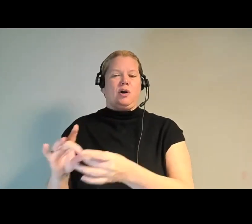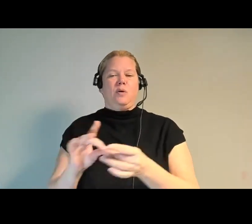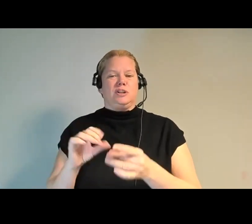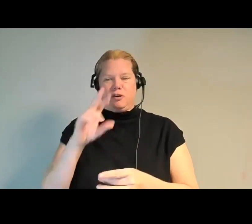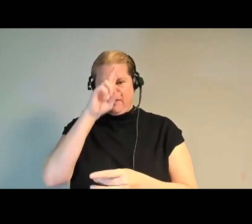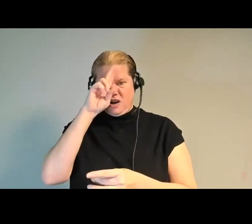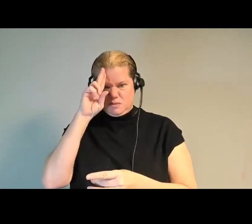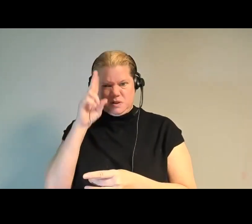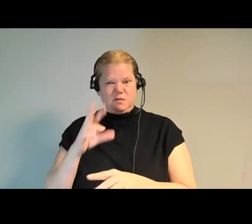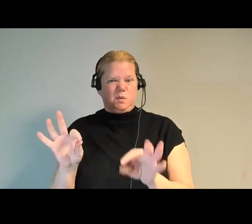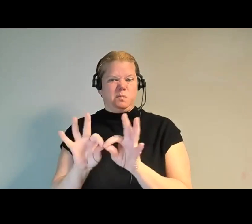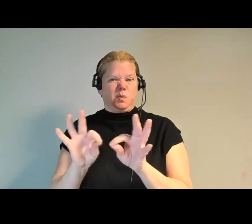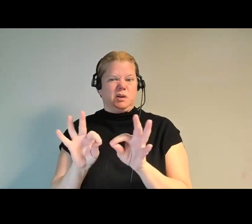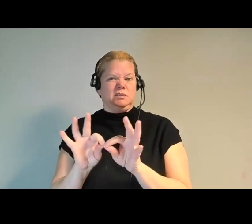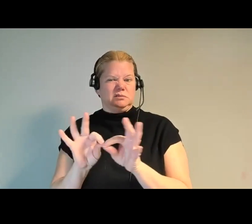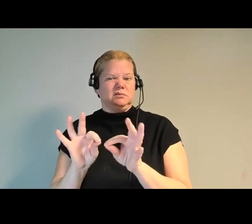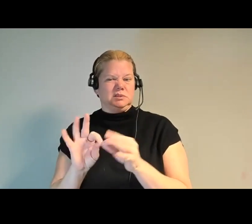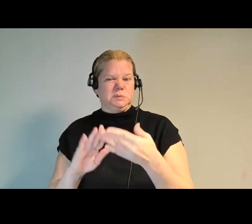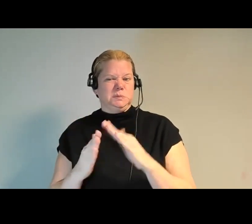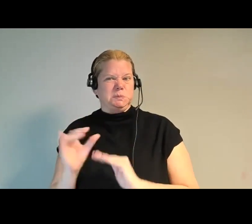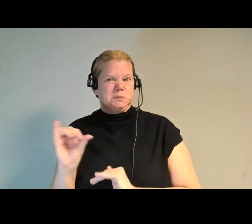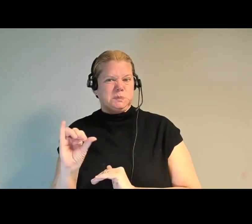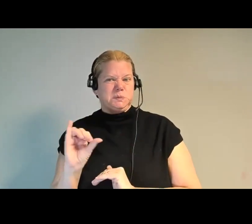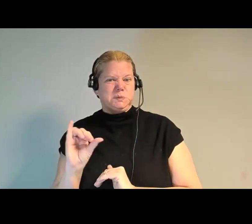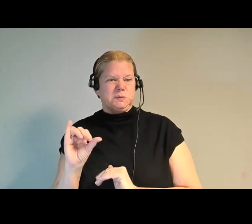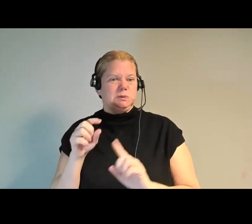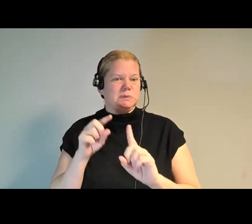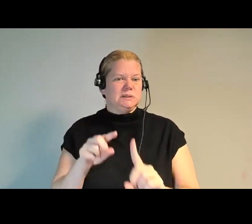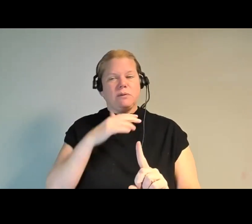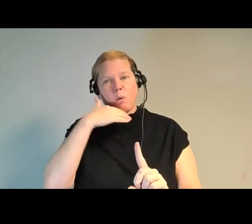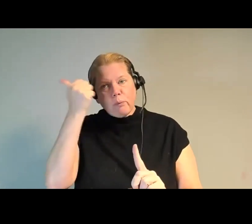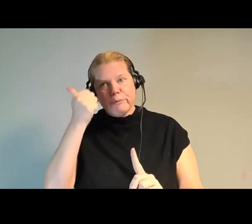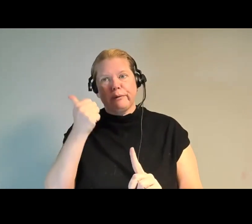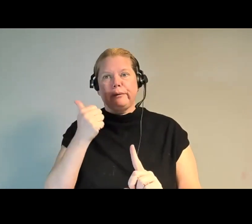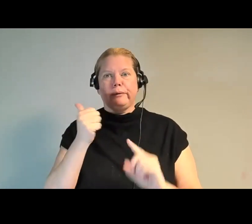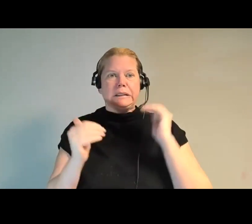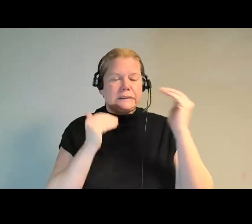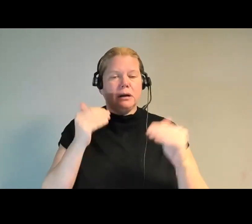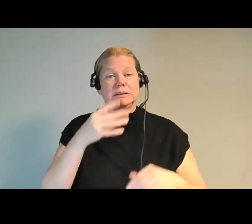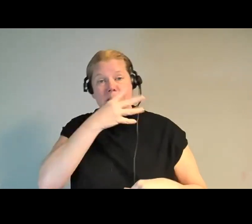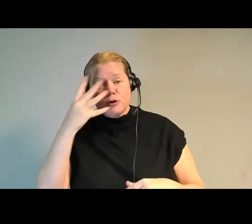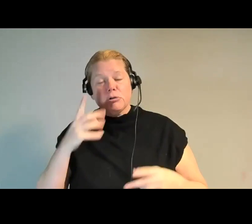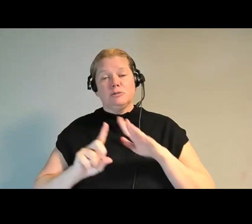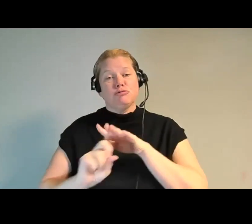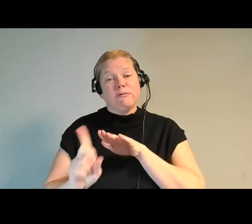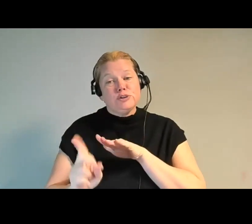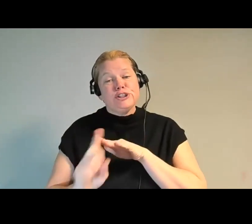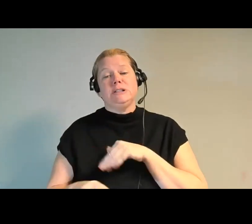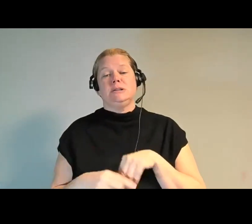Hospitals as important communities of interest. So specifically, older adults, immigrants and